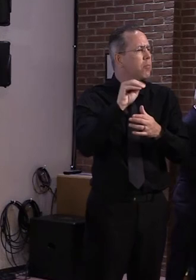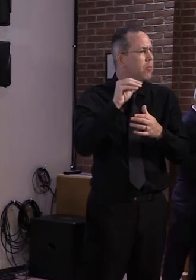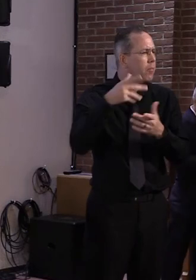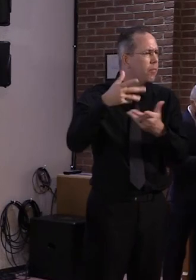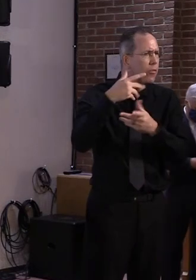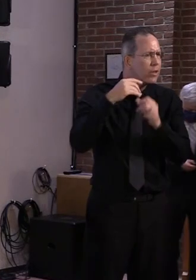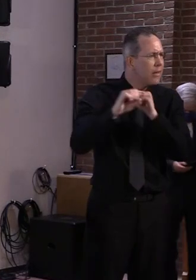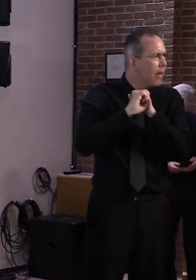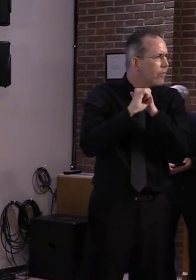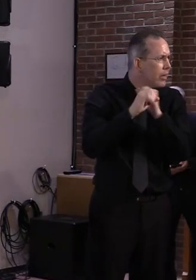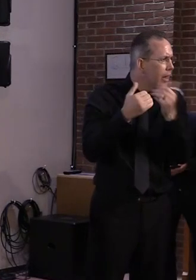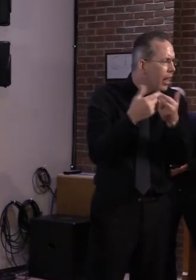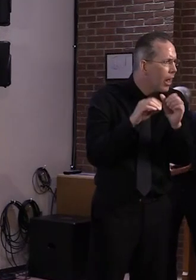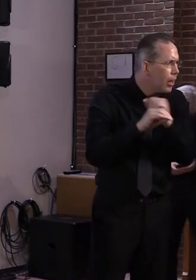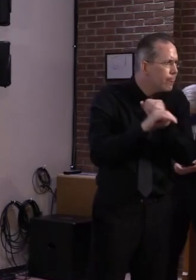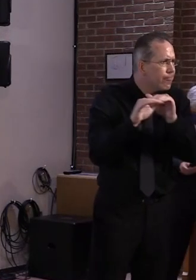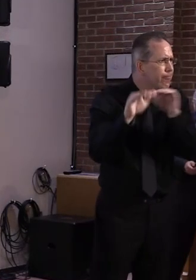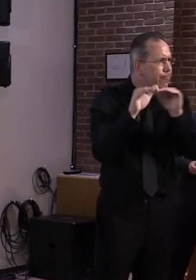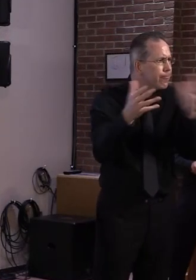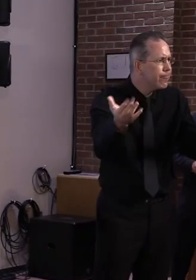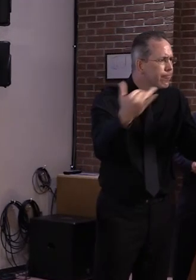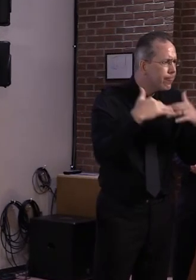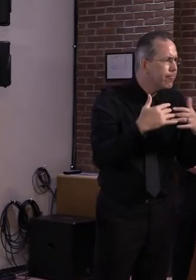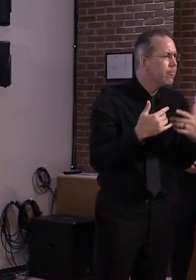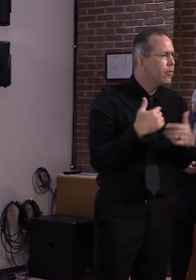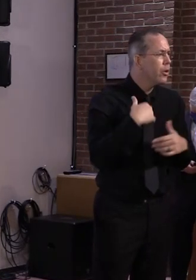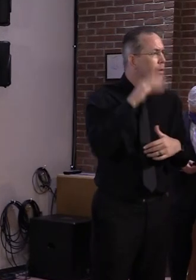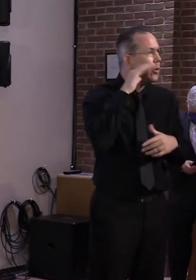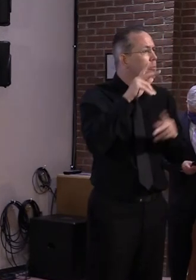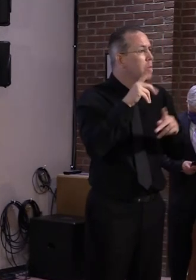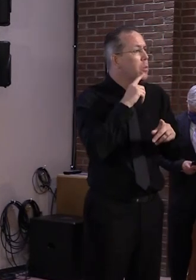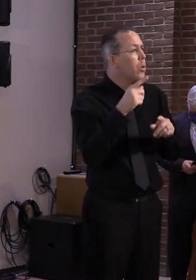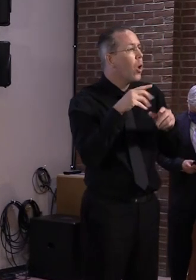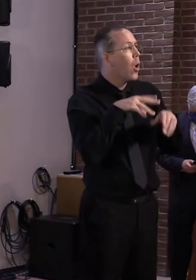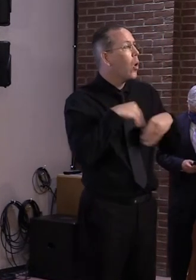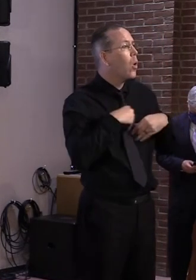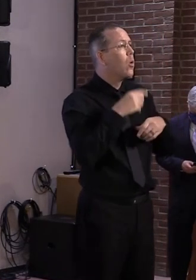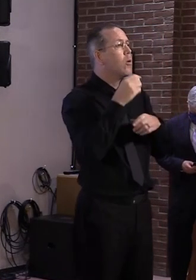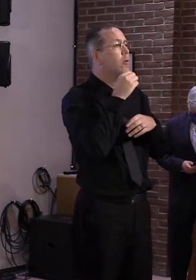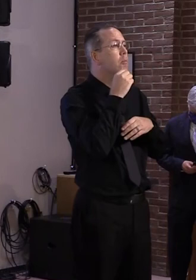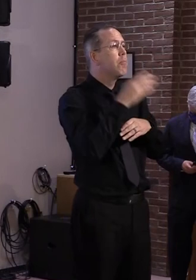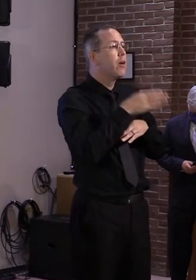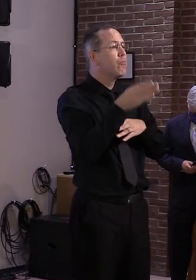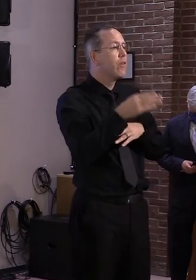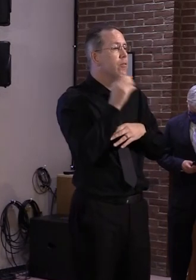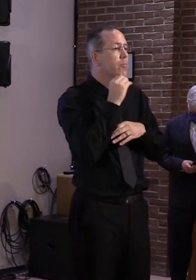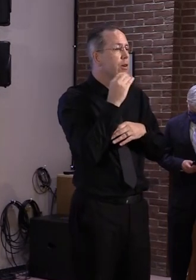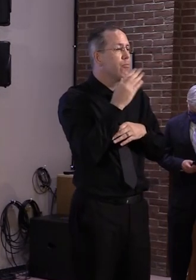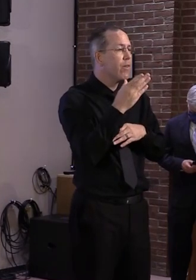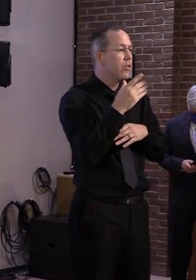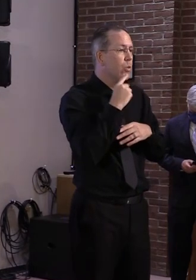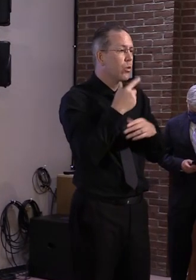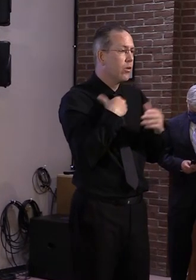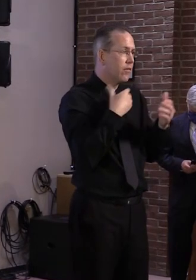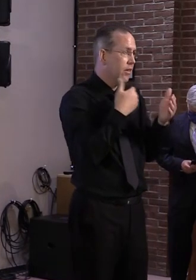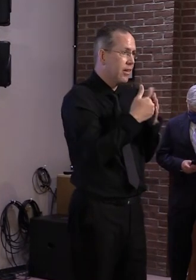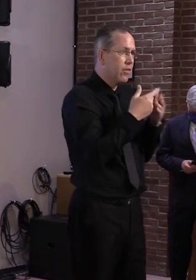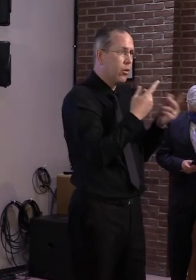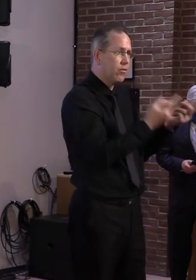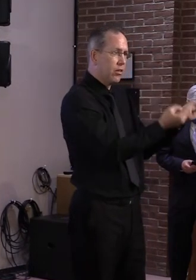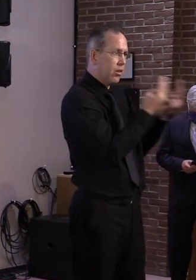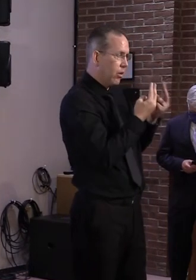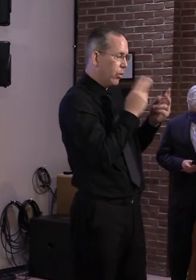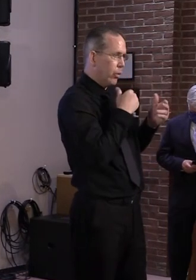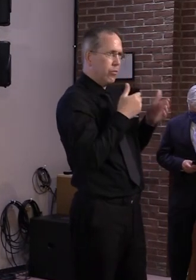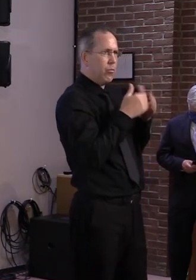the folks that are operating bed and breakfasts, or where they're more closely connected with guests, they definitely have a